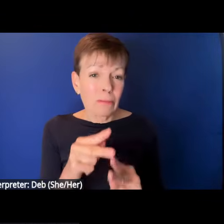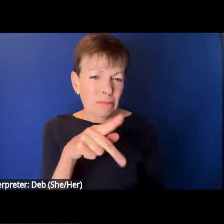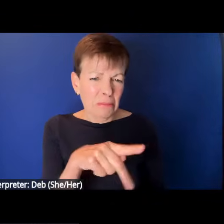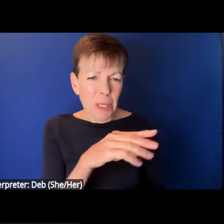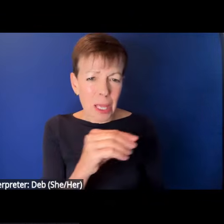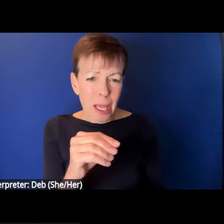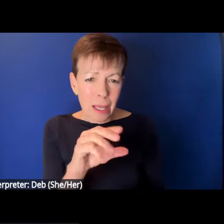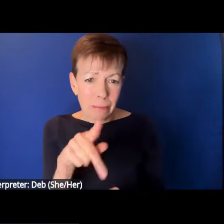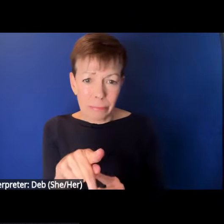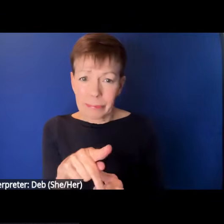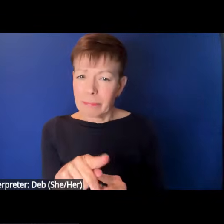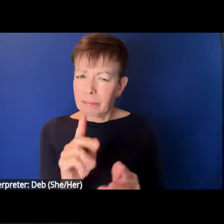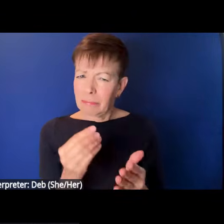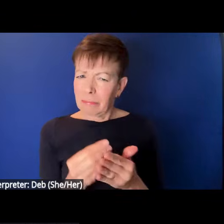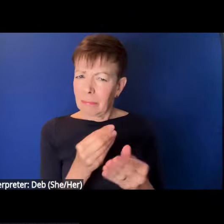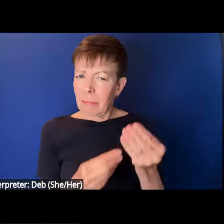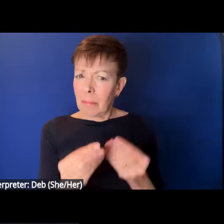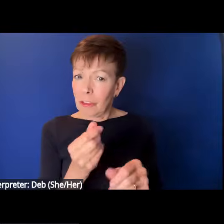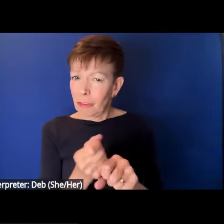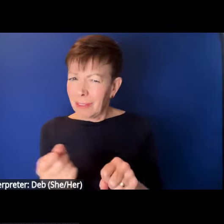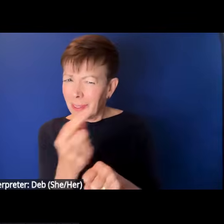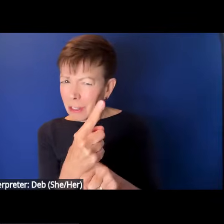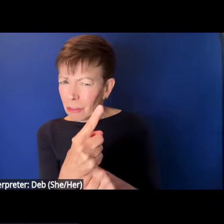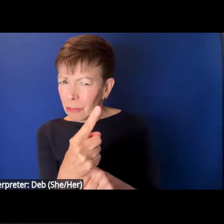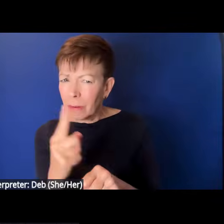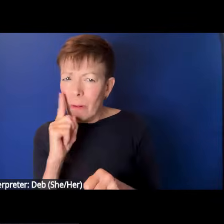year relative to the current year.